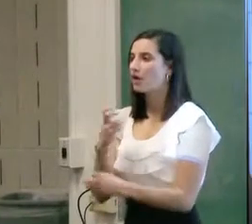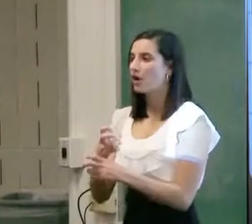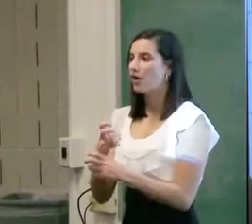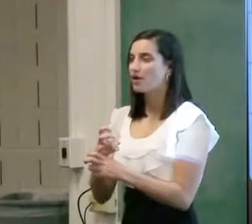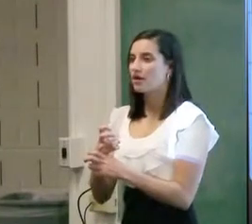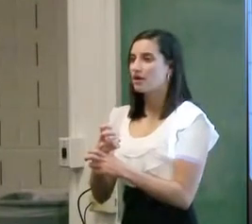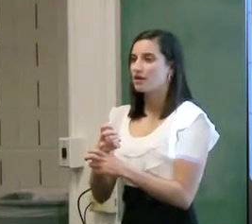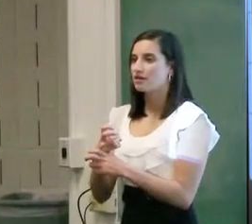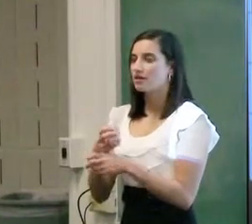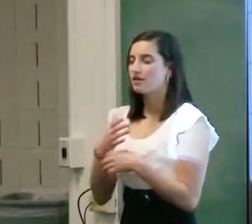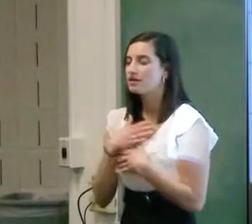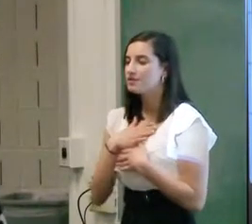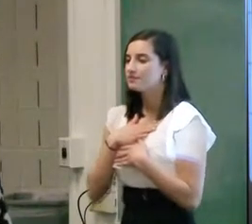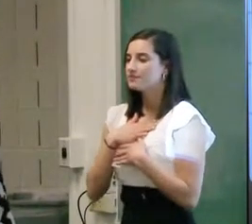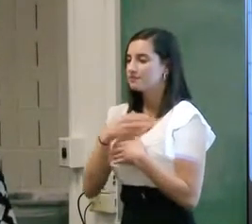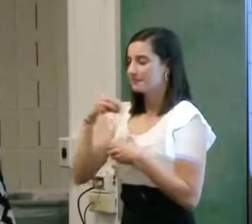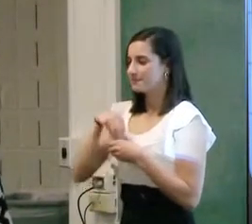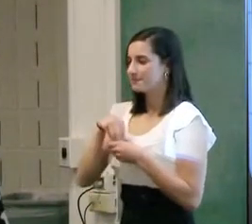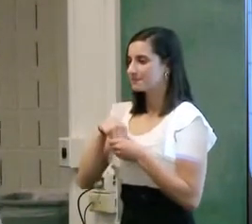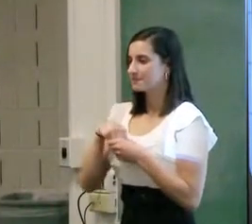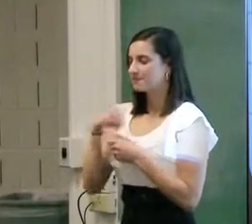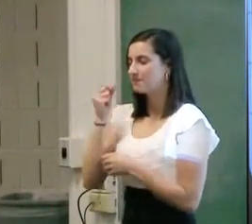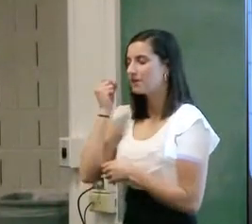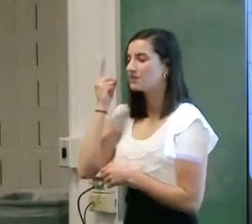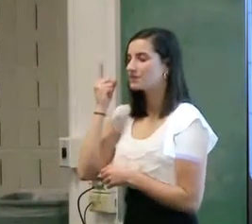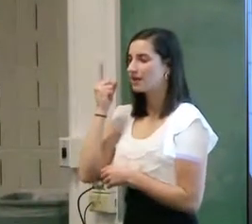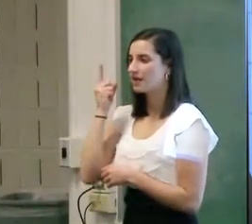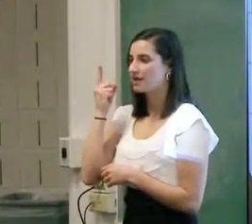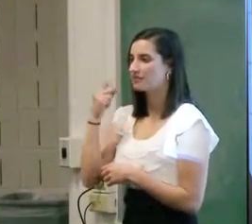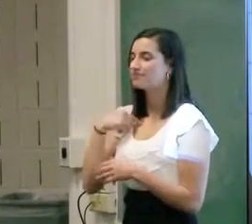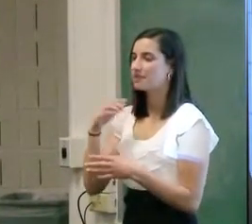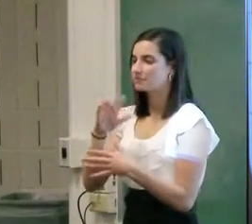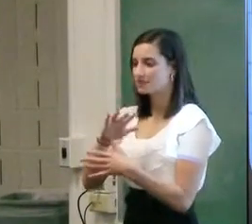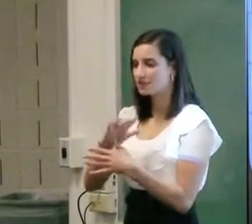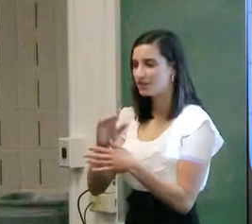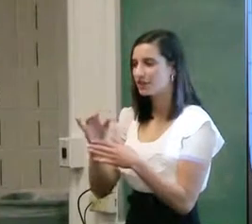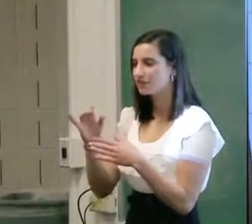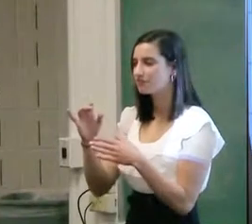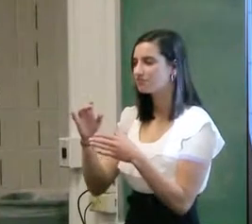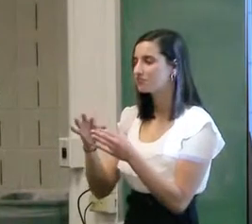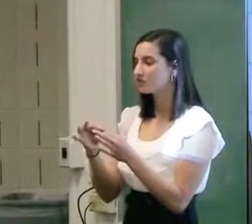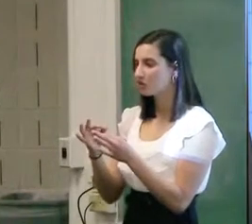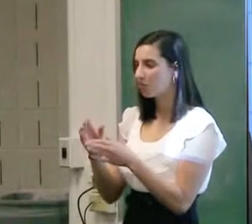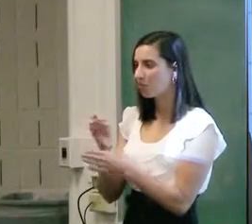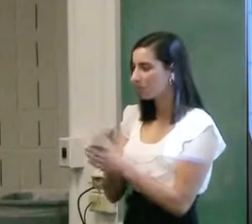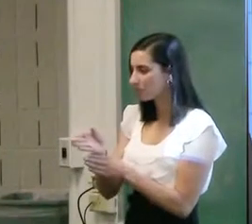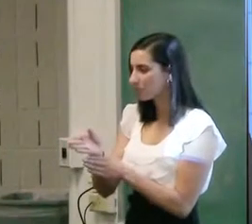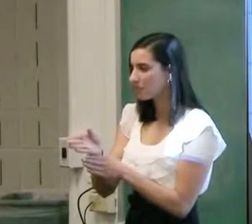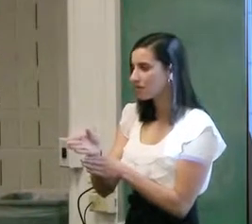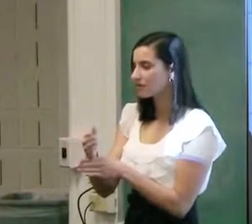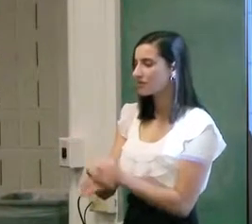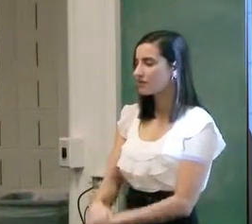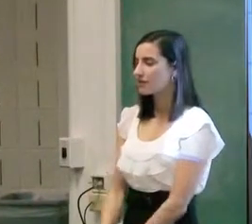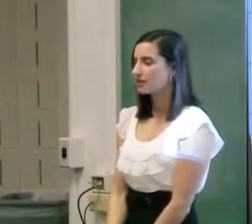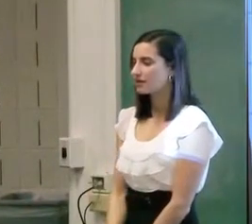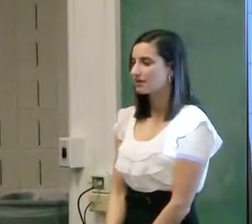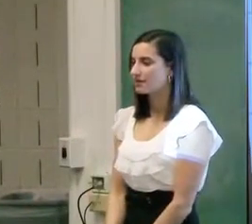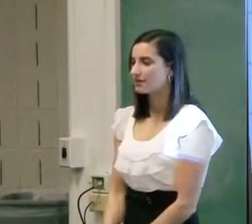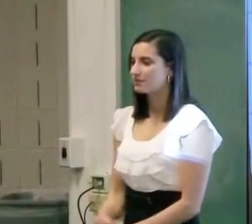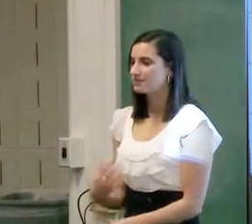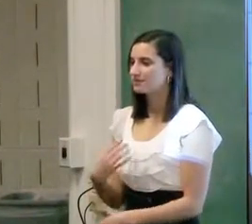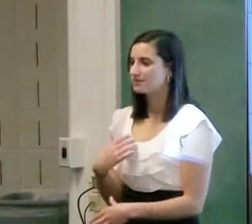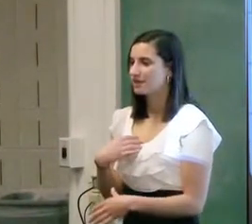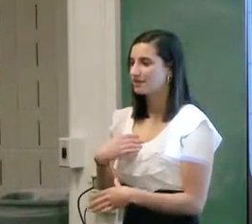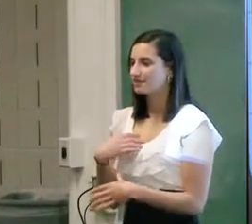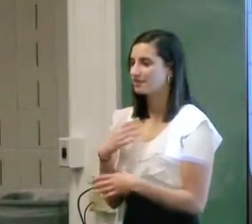take a deep breath and look inside myself and understand, I'm a senior interpreting major and it kind of just crushed me a little